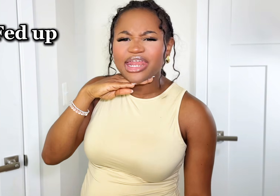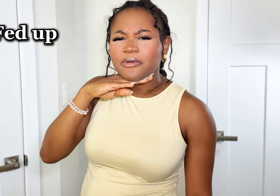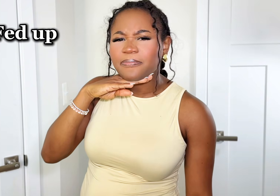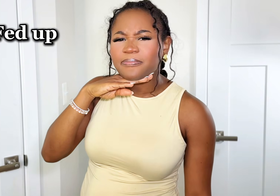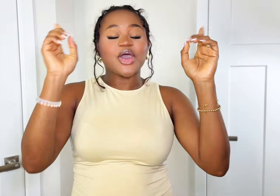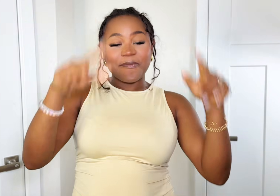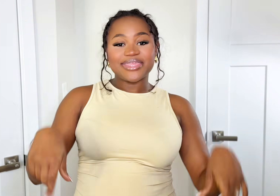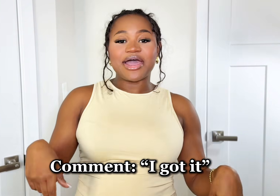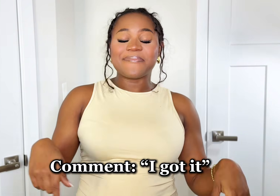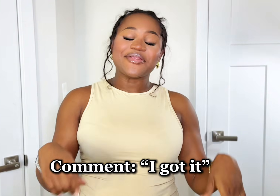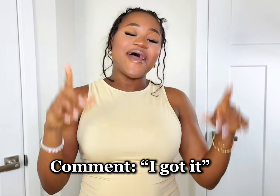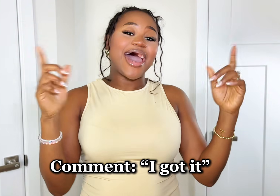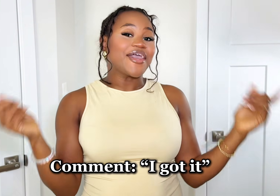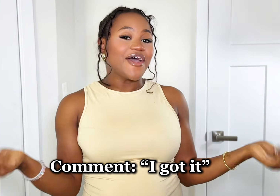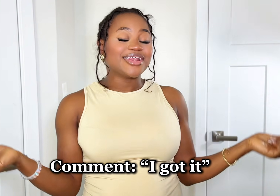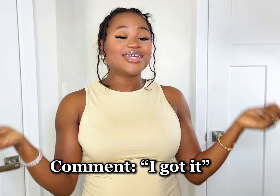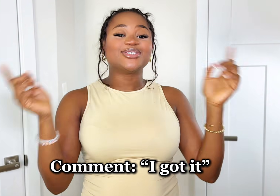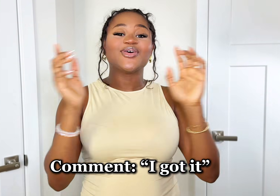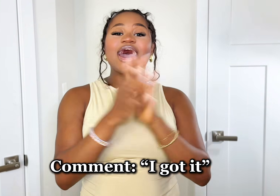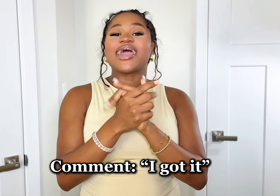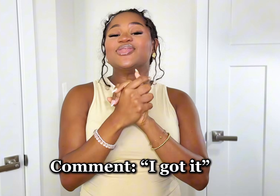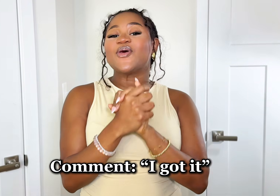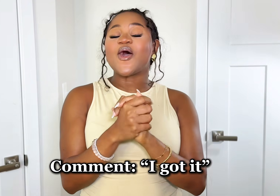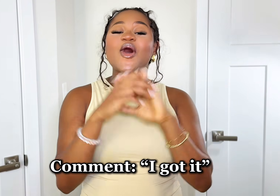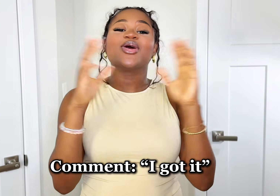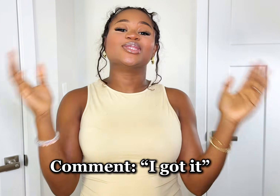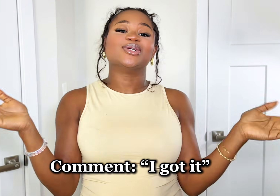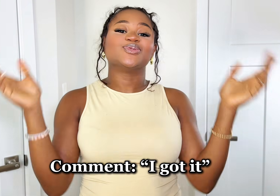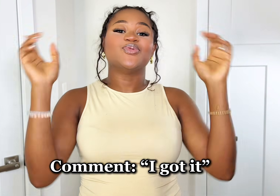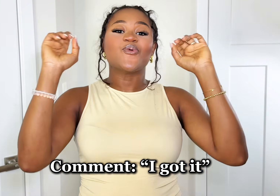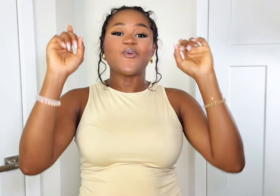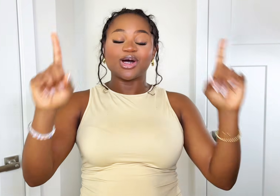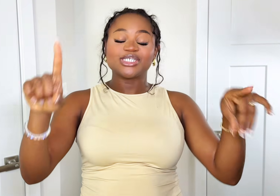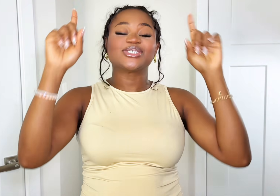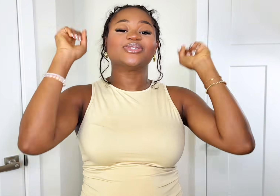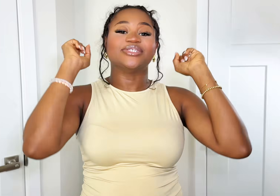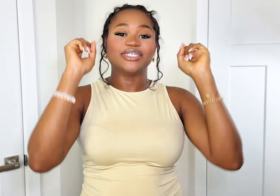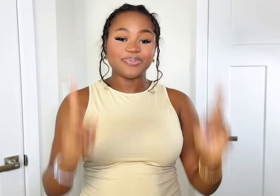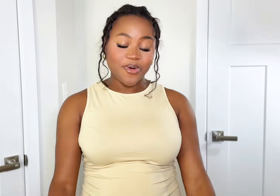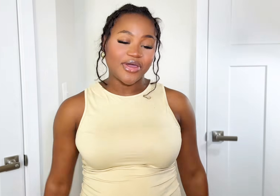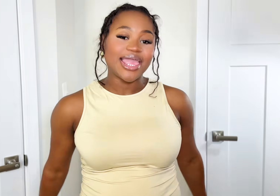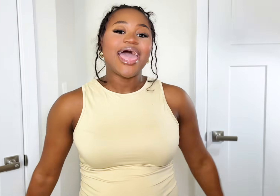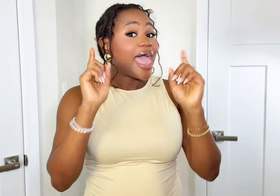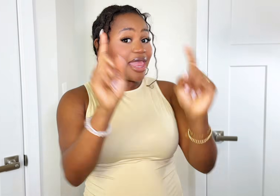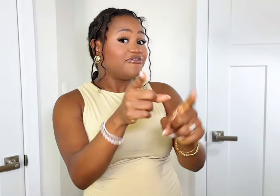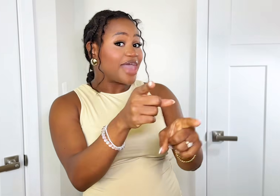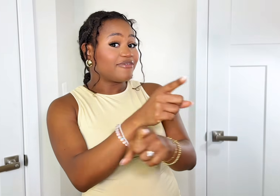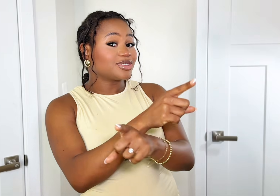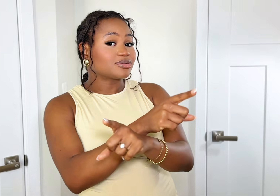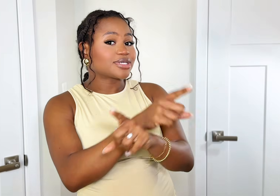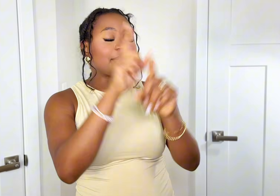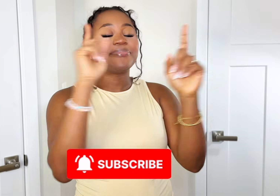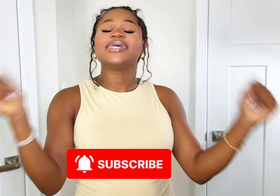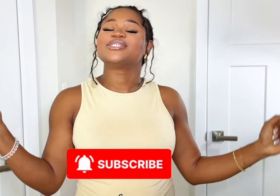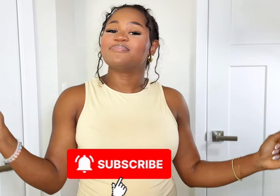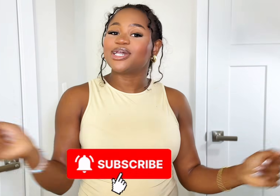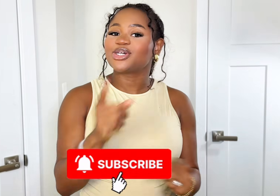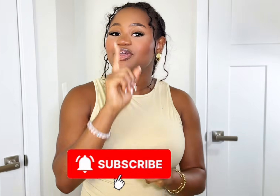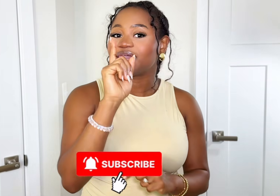up. Comment down below, I got it, so I know all those who watched to this point. And if you haven't subscribed, please make sure you hit